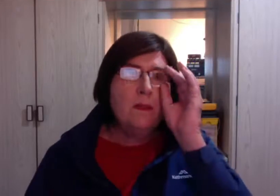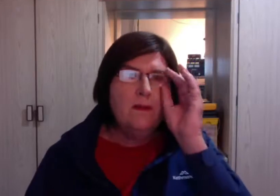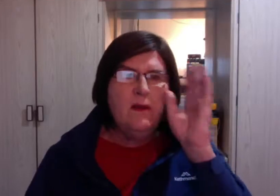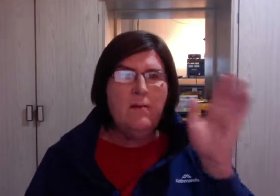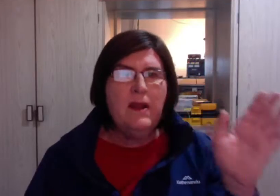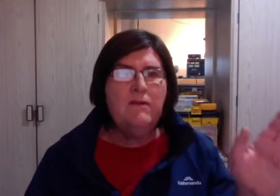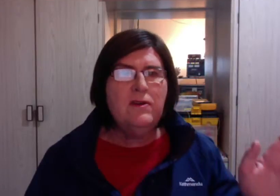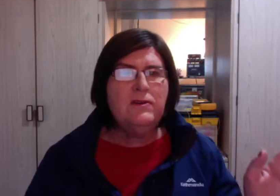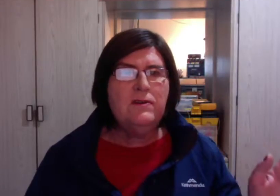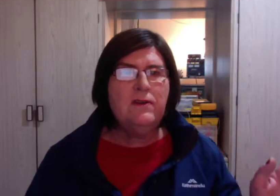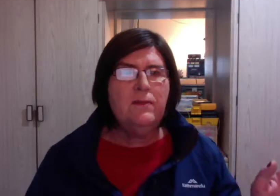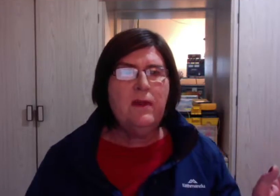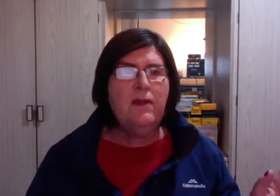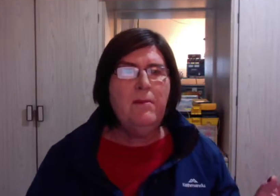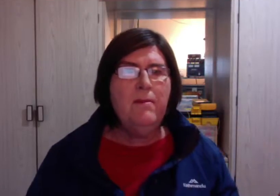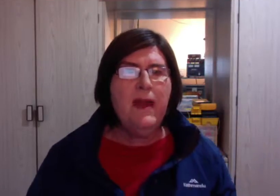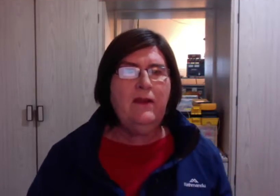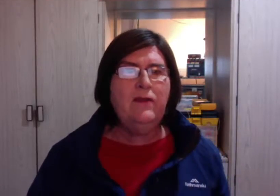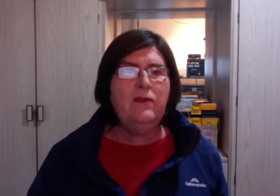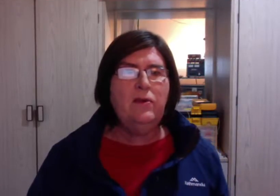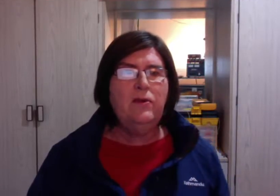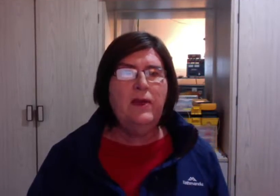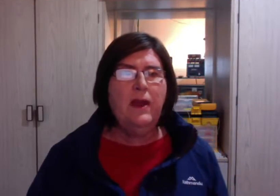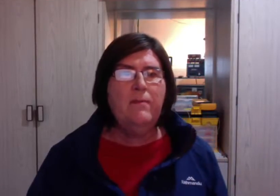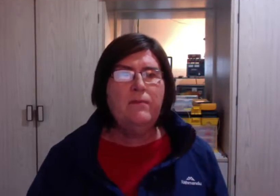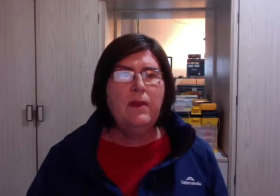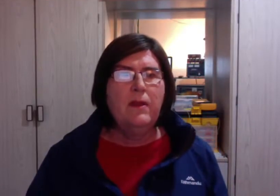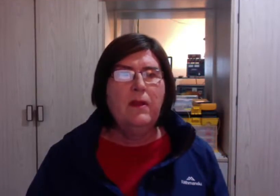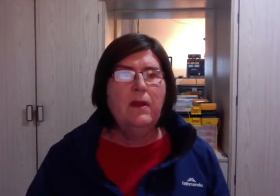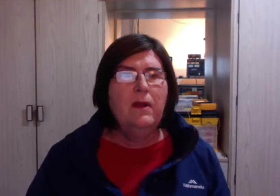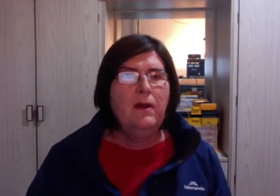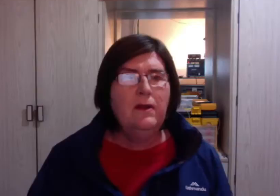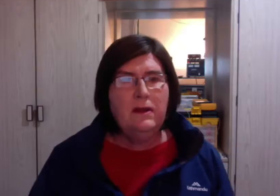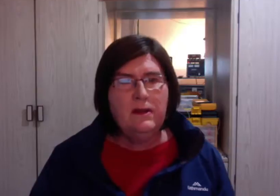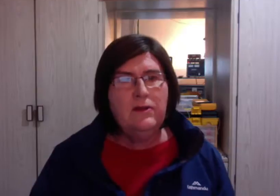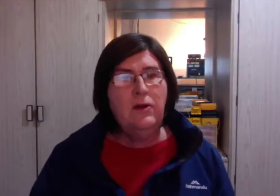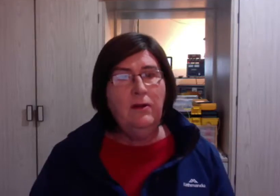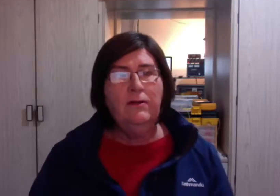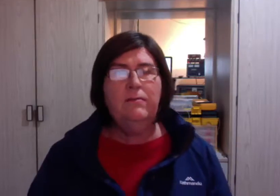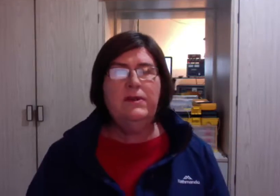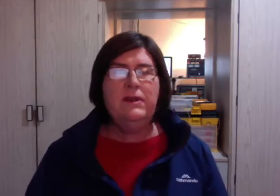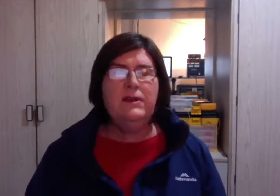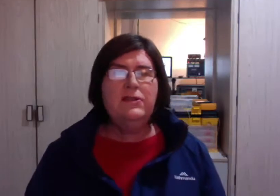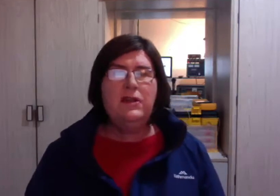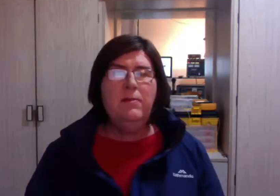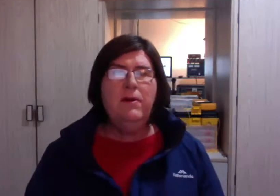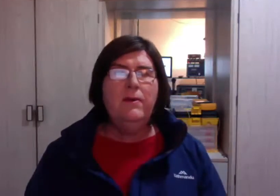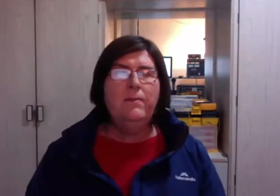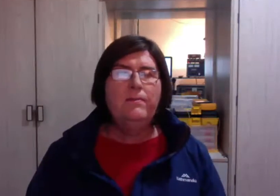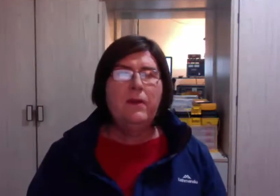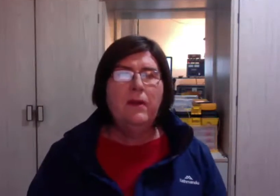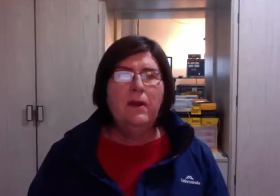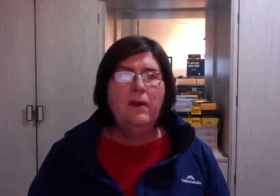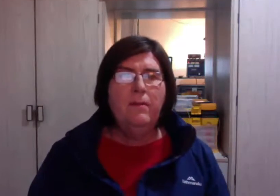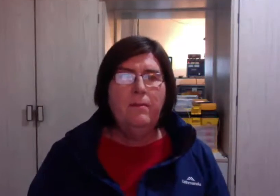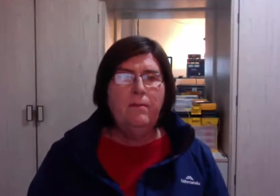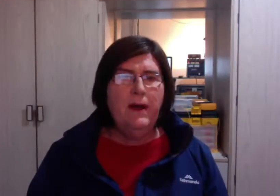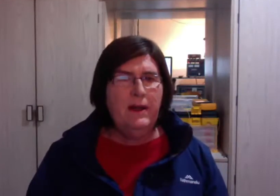There are many versions of this, but Thumper Max it's called, yeah. Not particularly cheap, but if